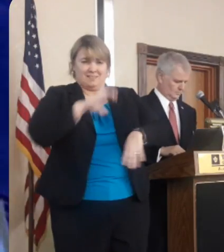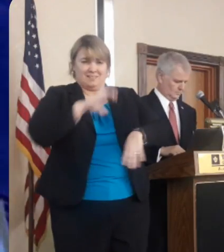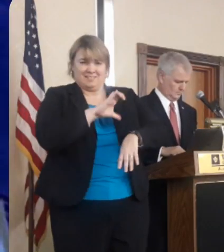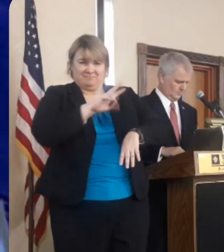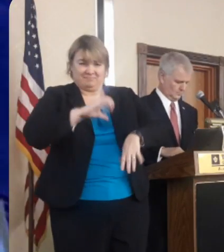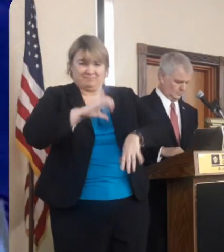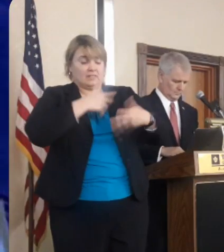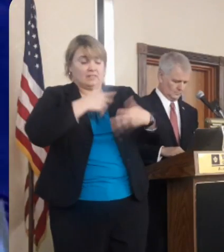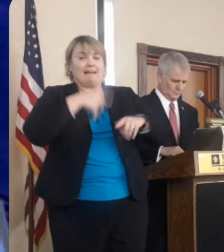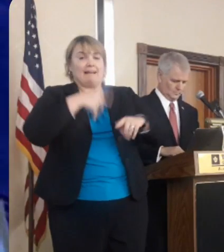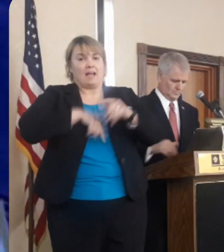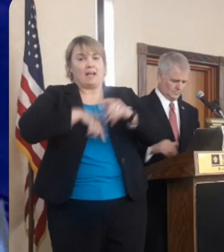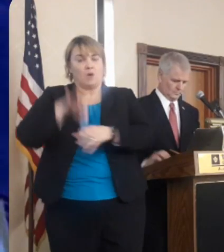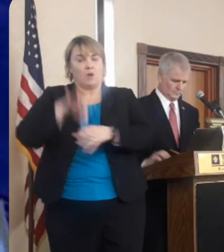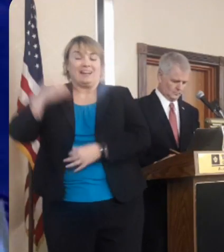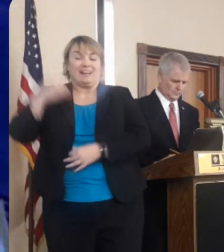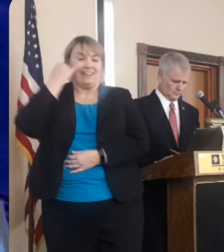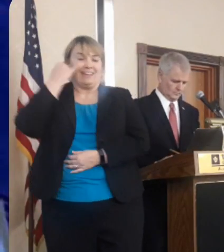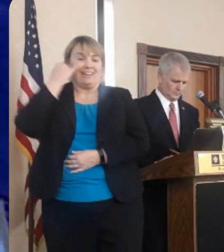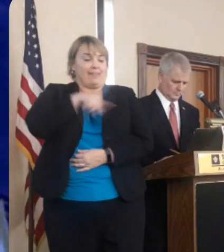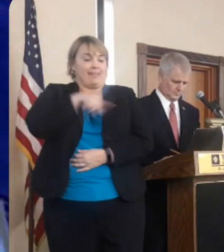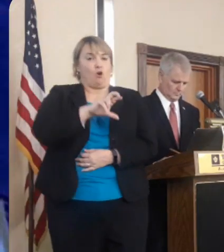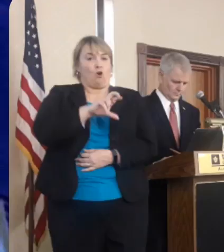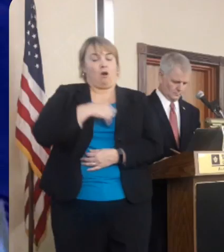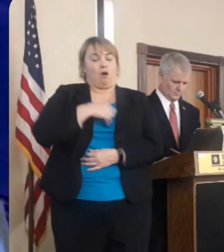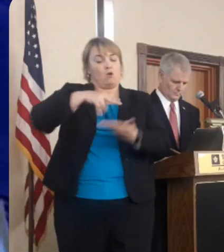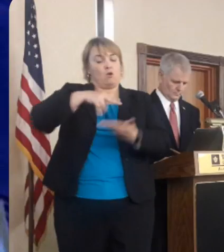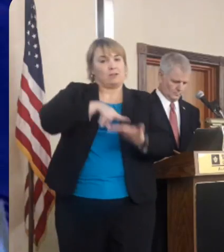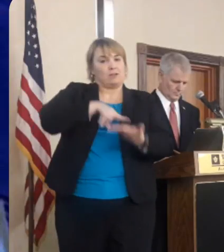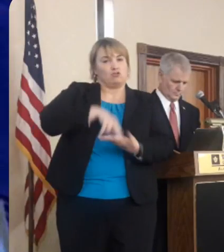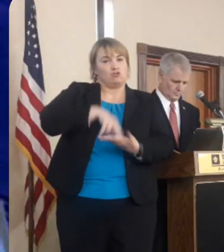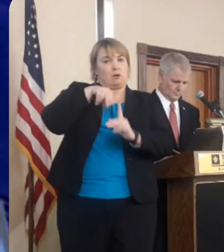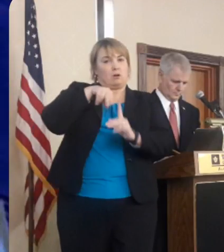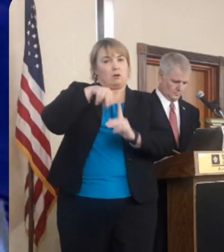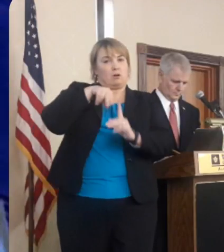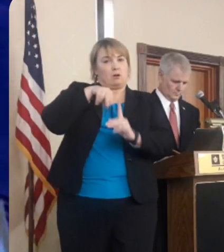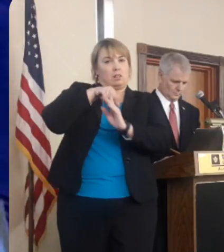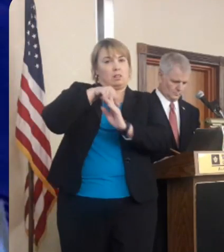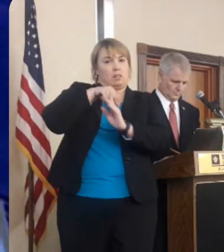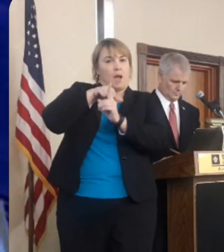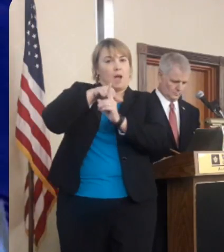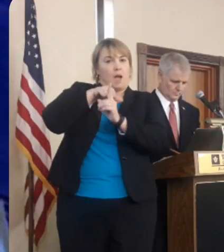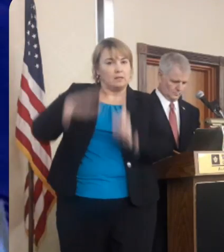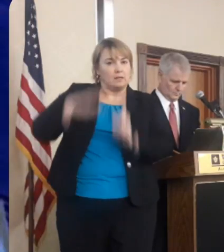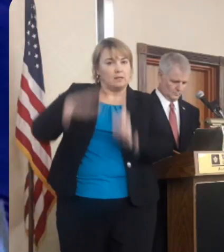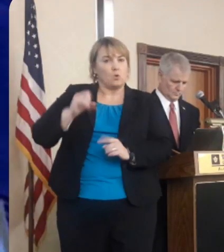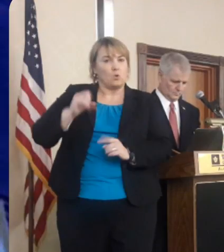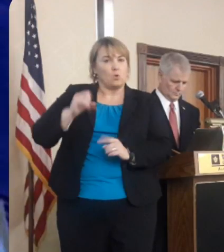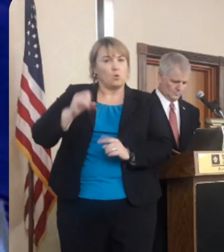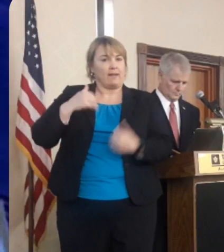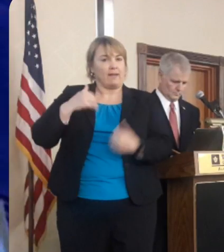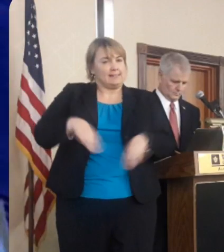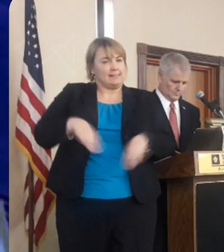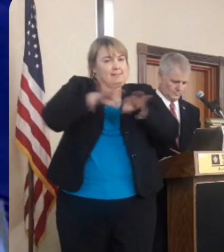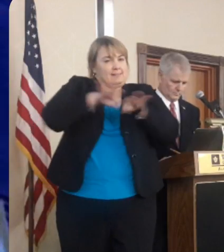registered lobbyist or has substantial interest as defined by local government code Title V, Section